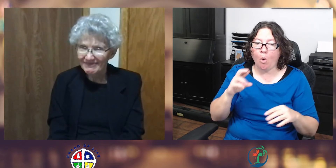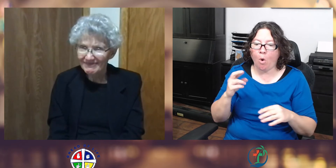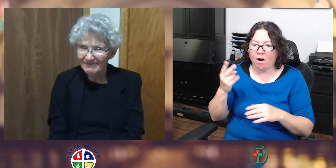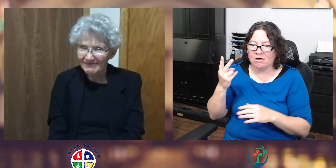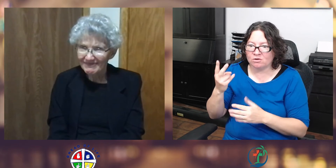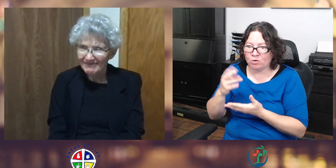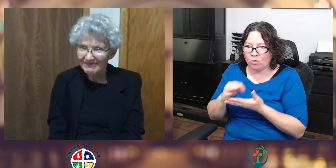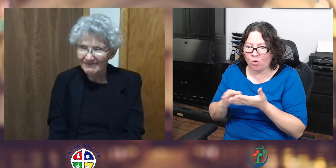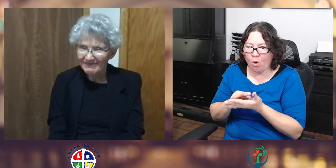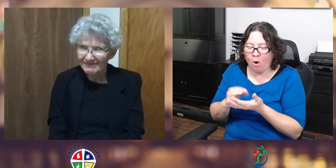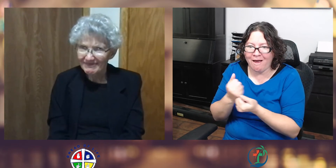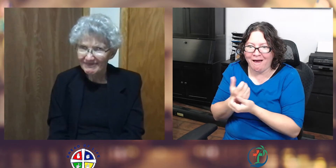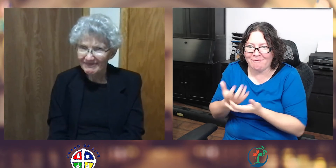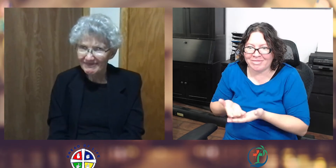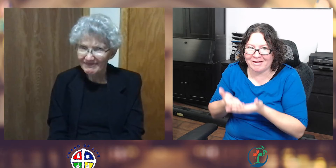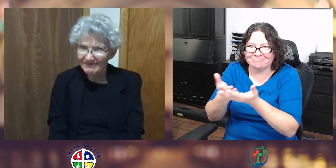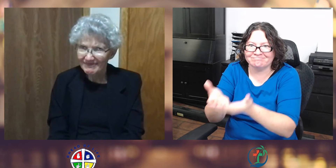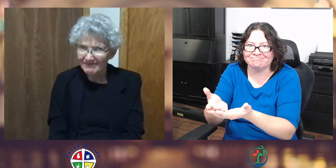Now I love it.